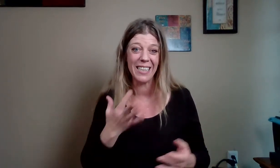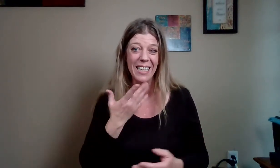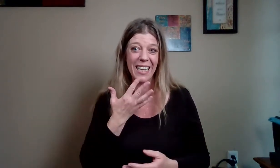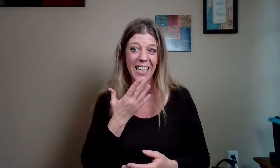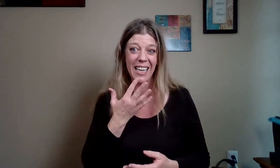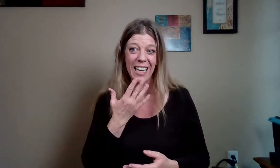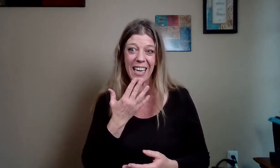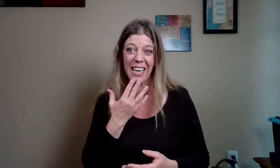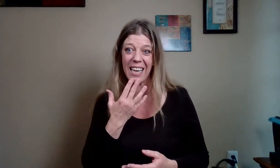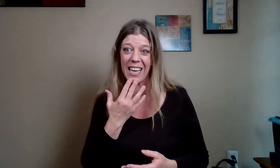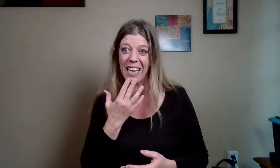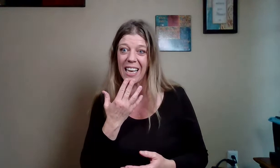What?